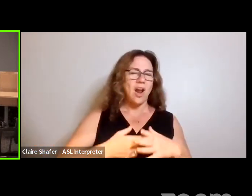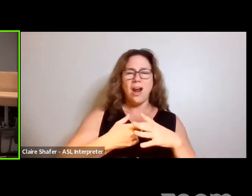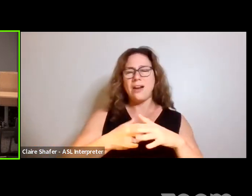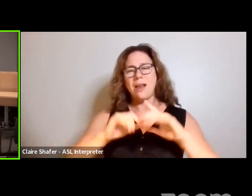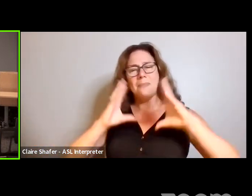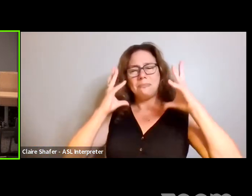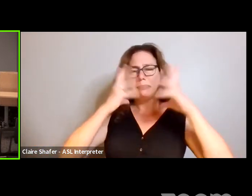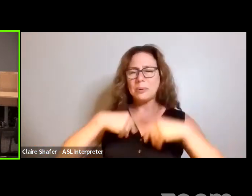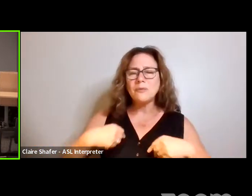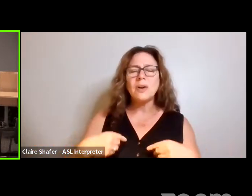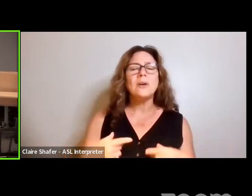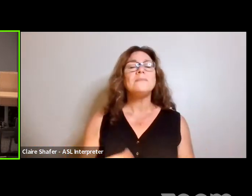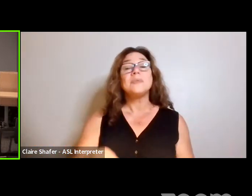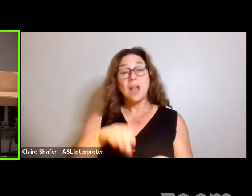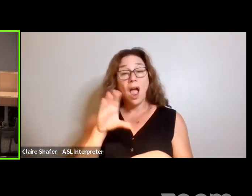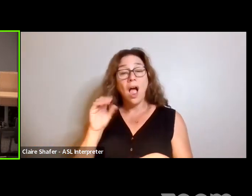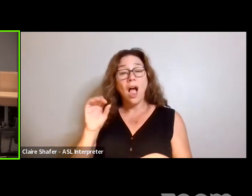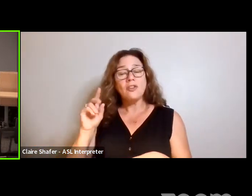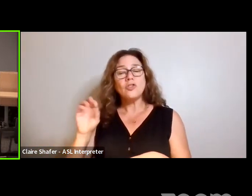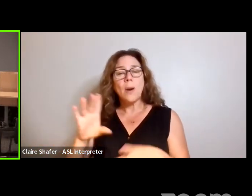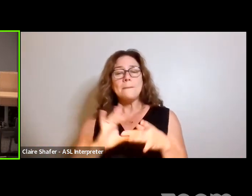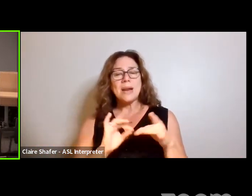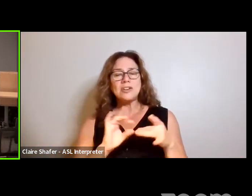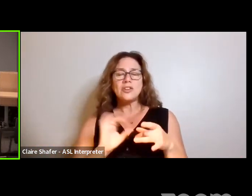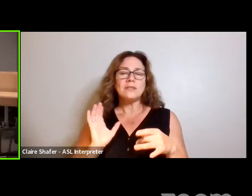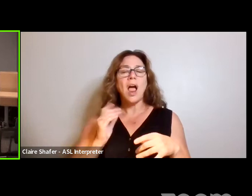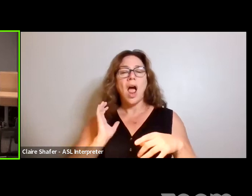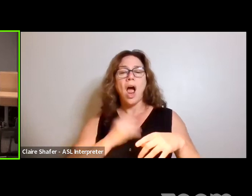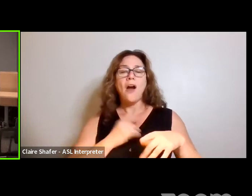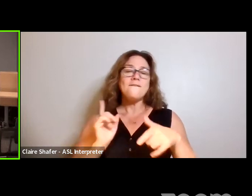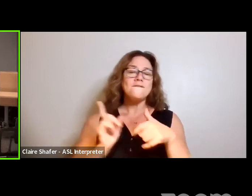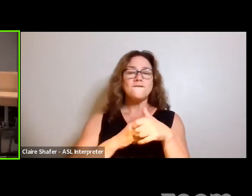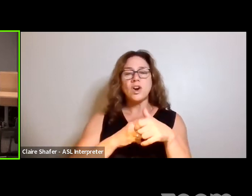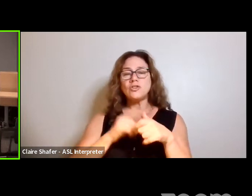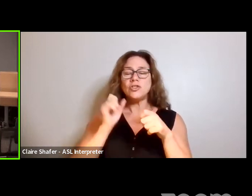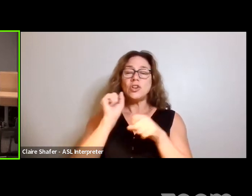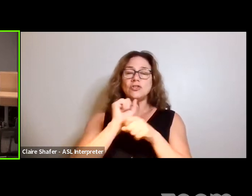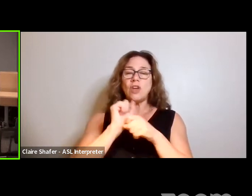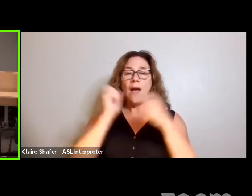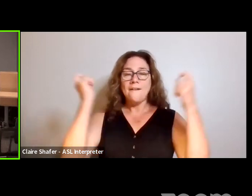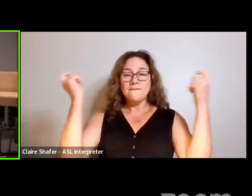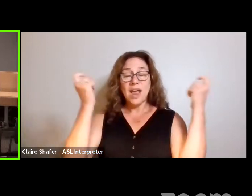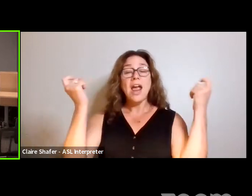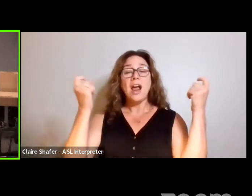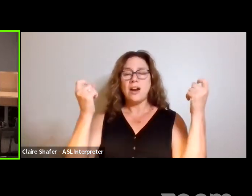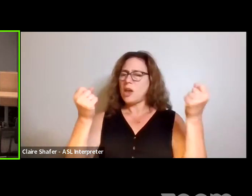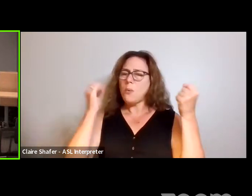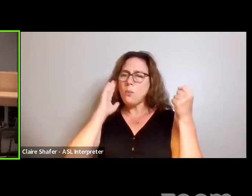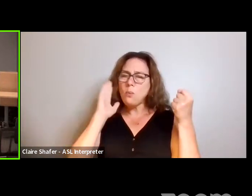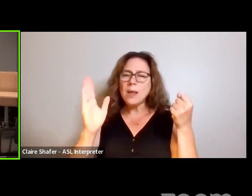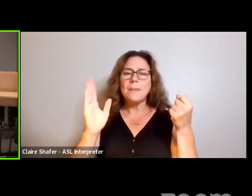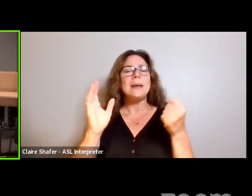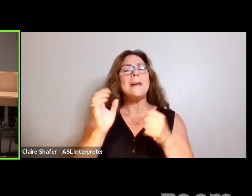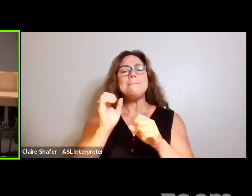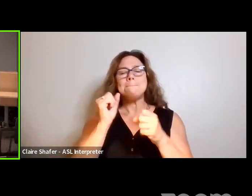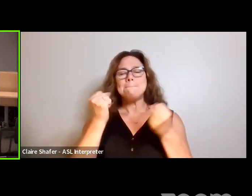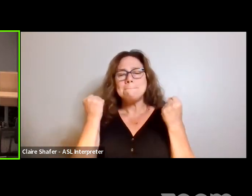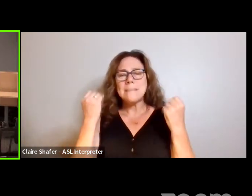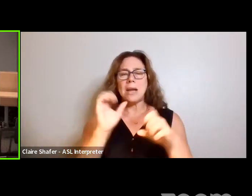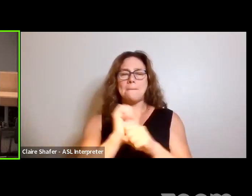Oscar mentioned, our first in a very long time job fair, and there will be many more to come in partnership with Job